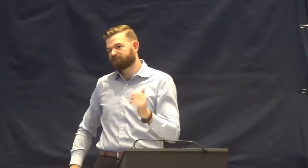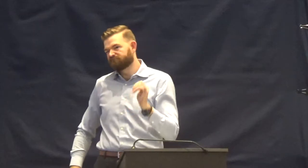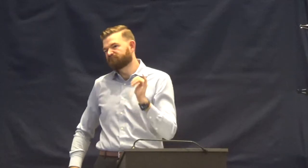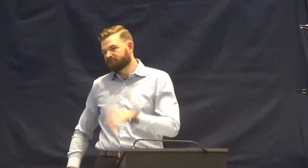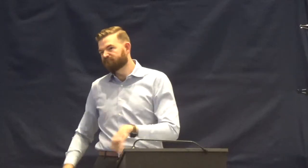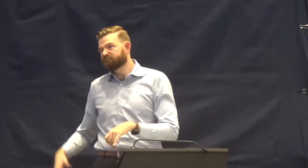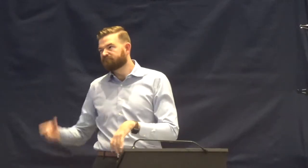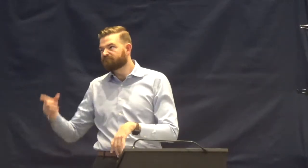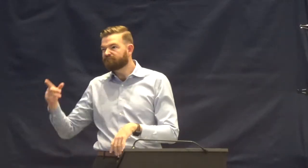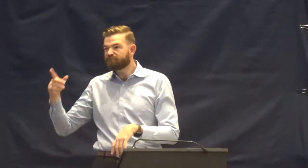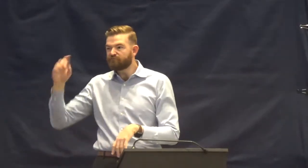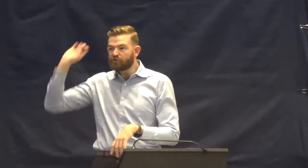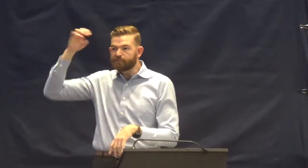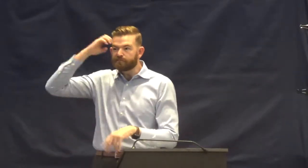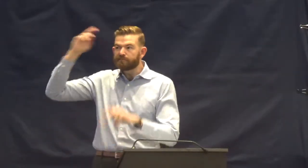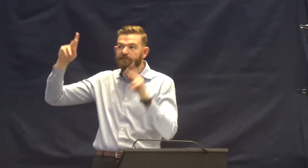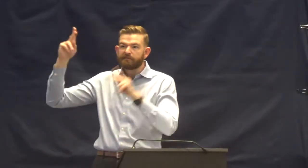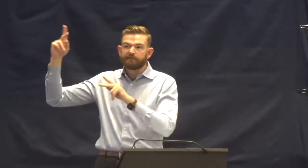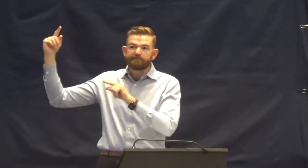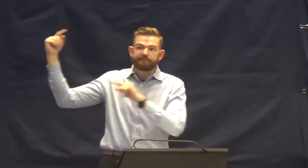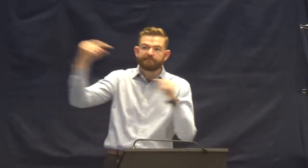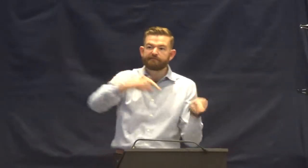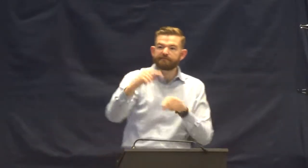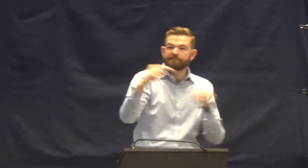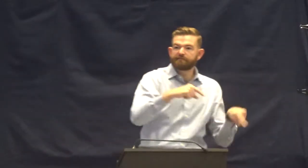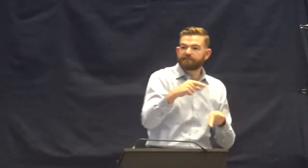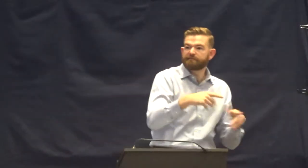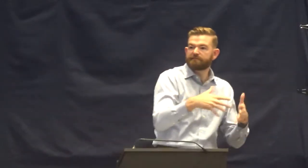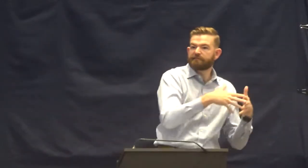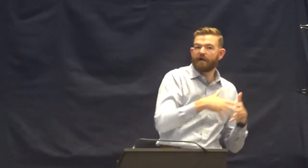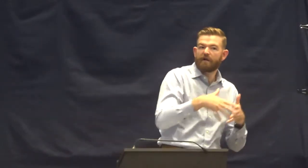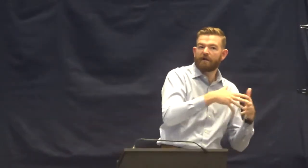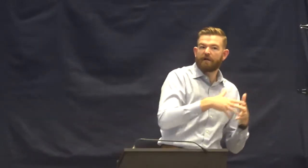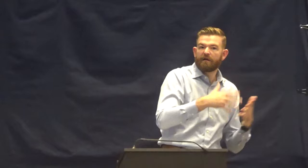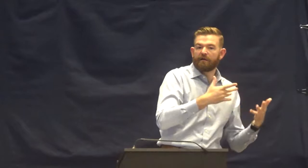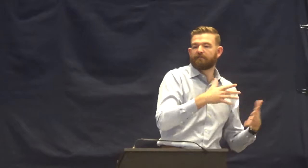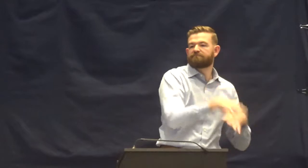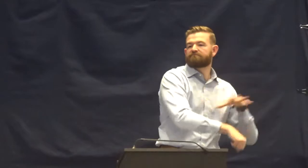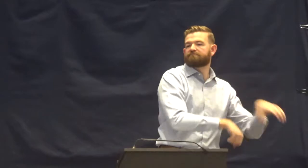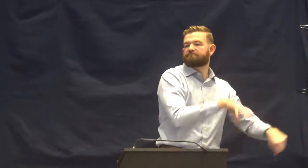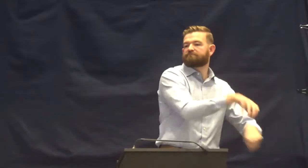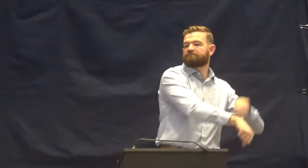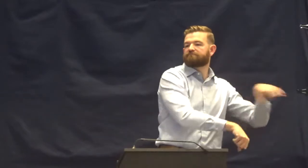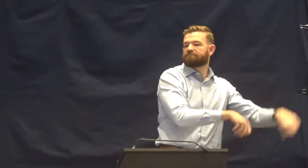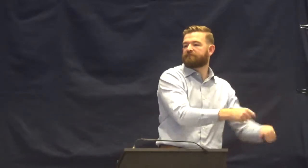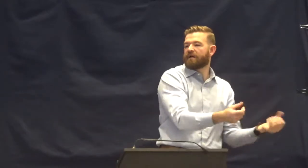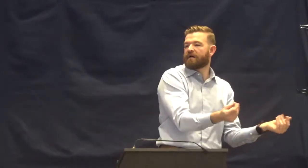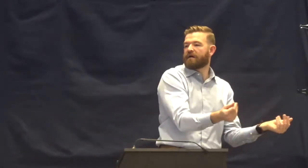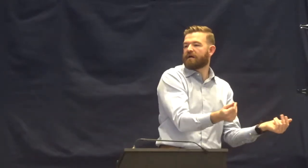The dark story is that of Europeans coming